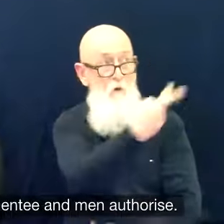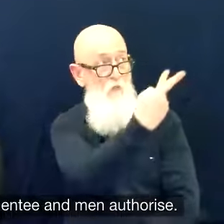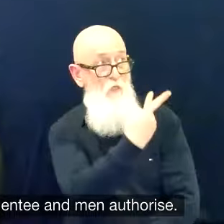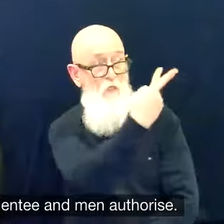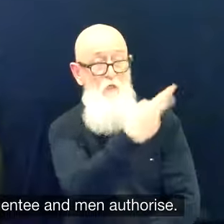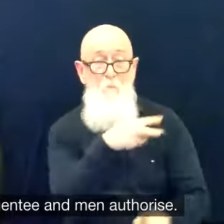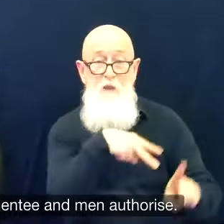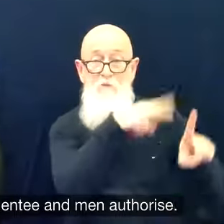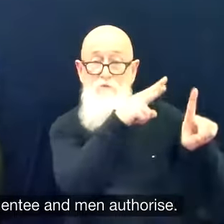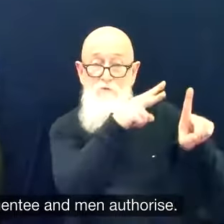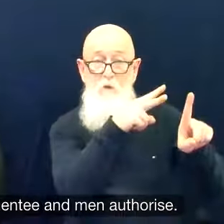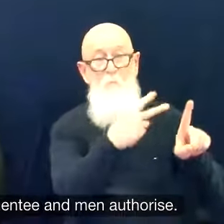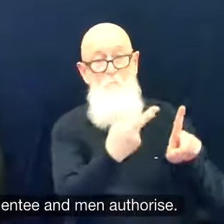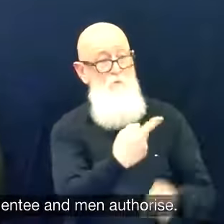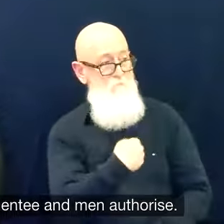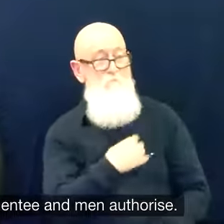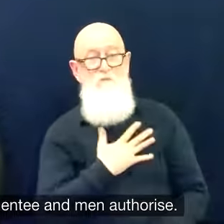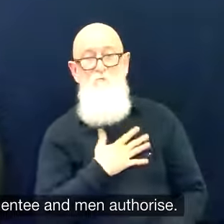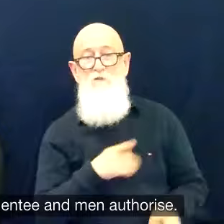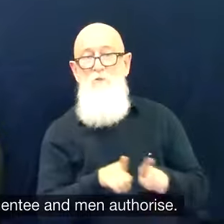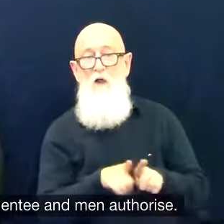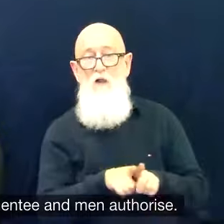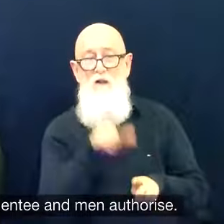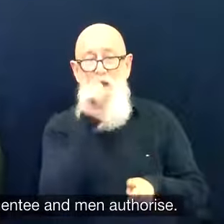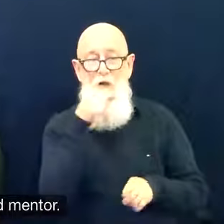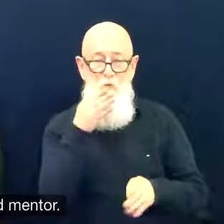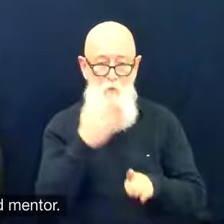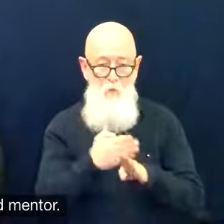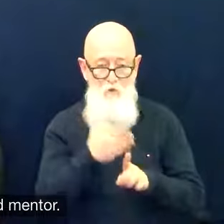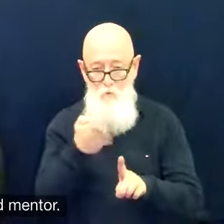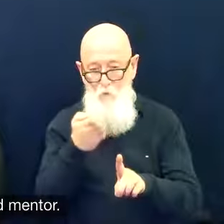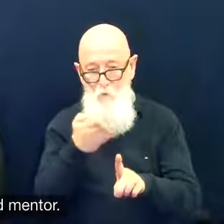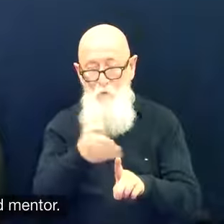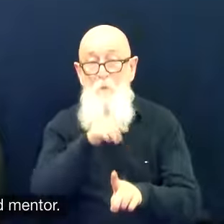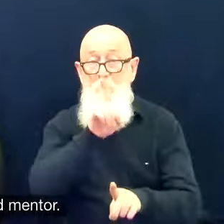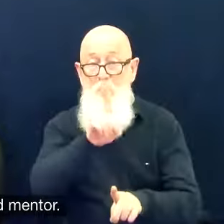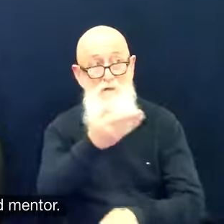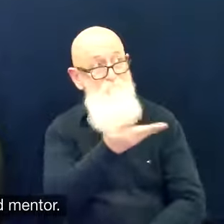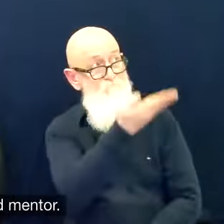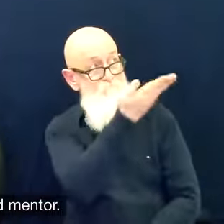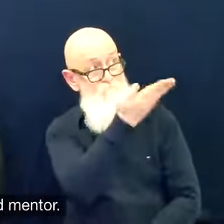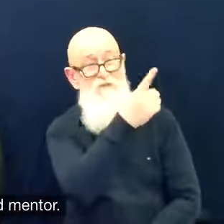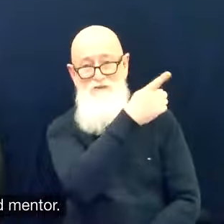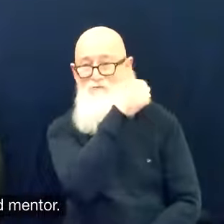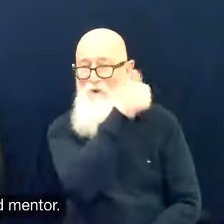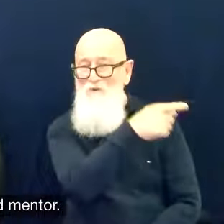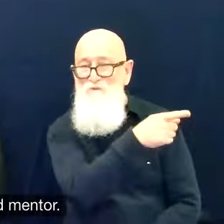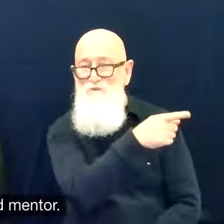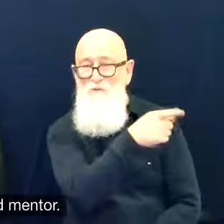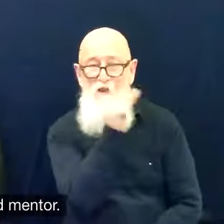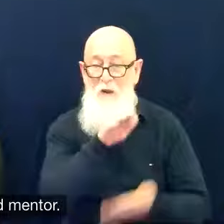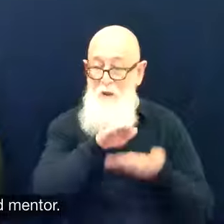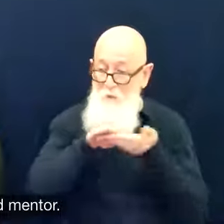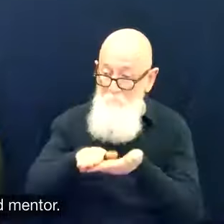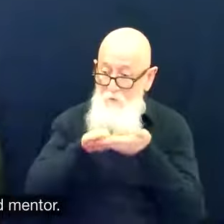mentee is on what they're wanting to achieve, the more they can work towards it. But the mentor also knows and can help each